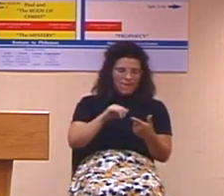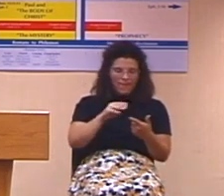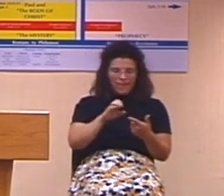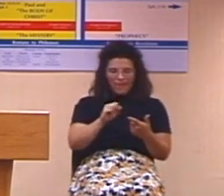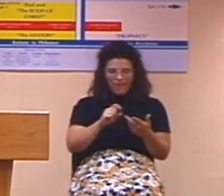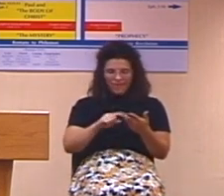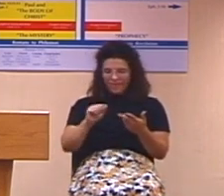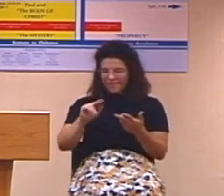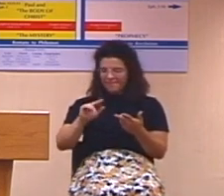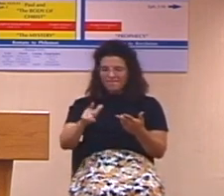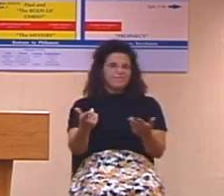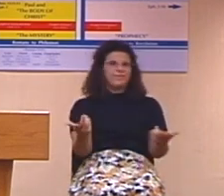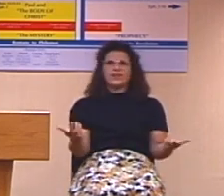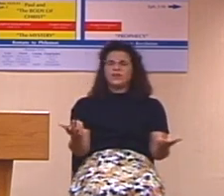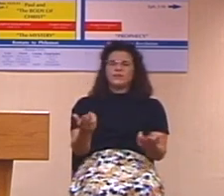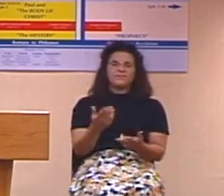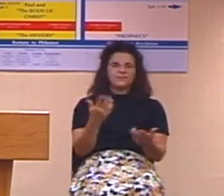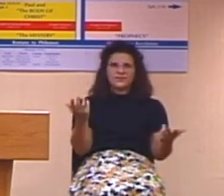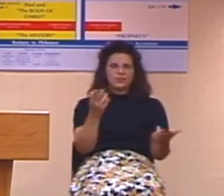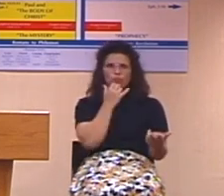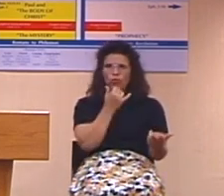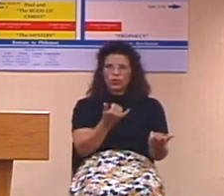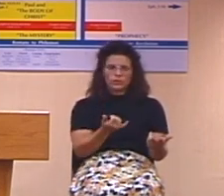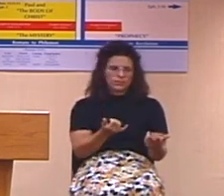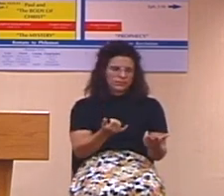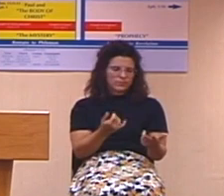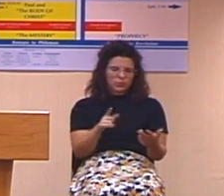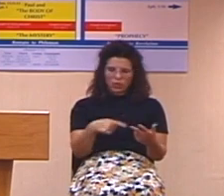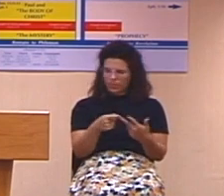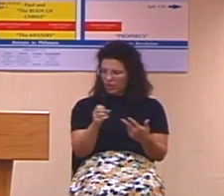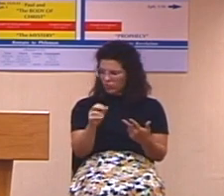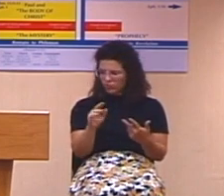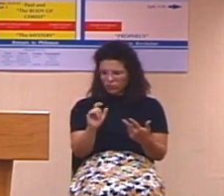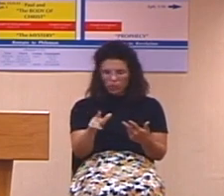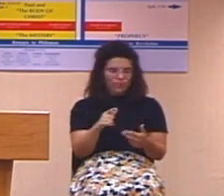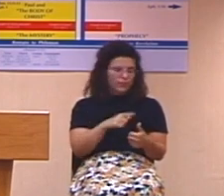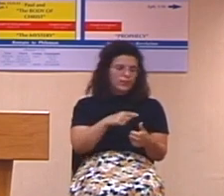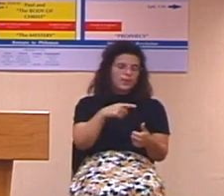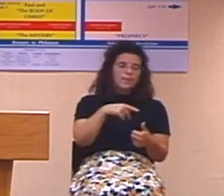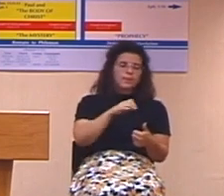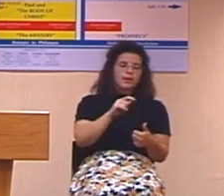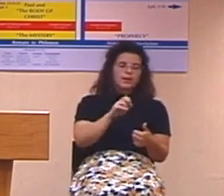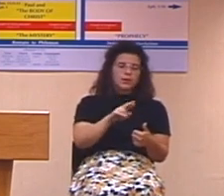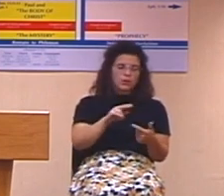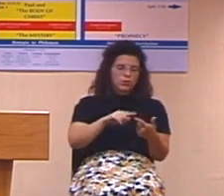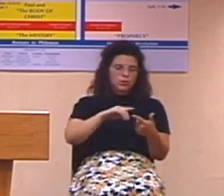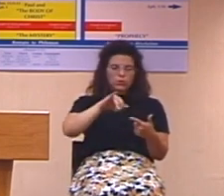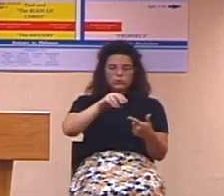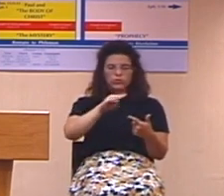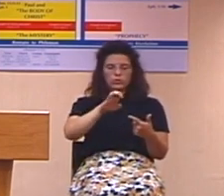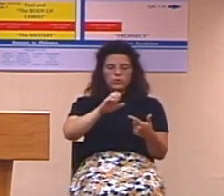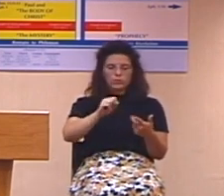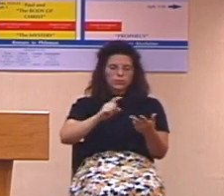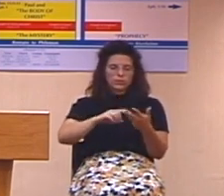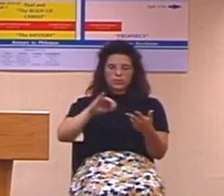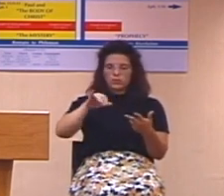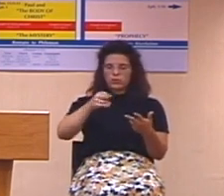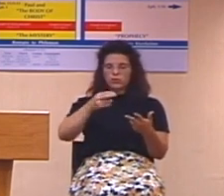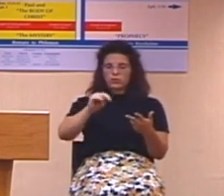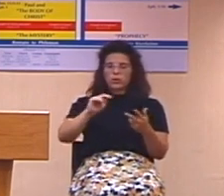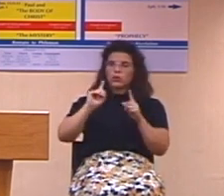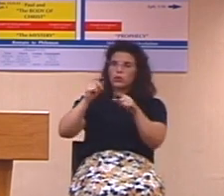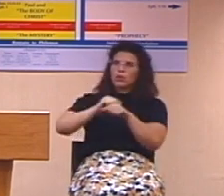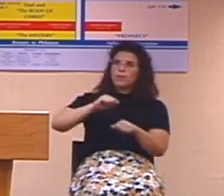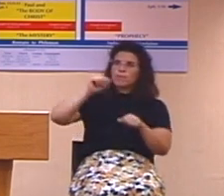Peter, James, and Saul, really good, right? What about Saul? Peter, James, and John, they go up on that mountain and they see